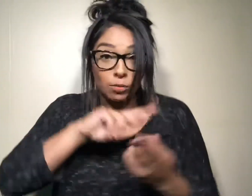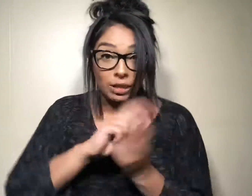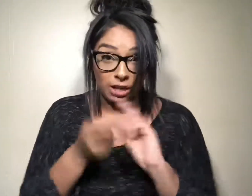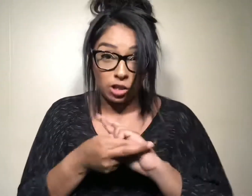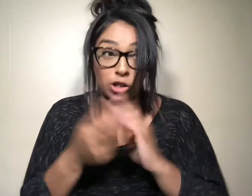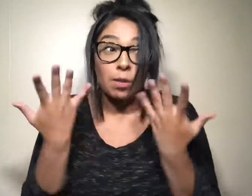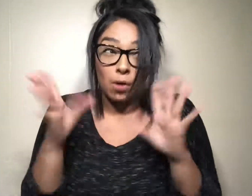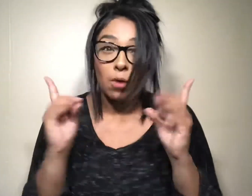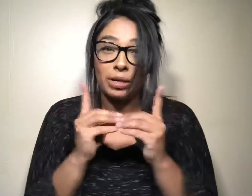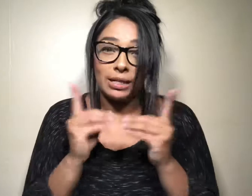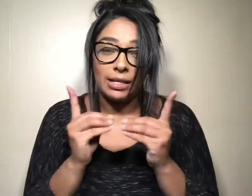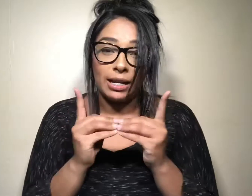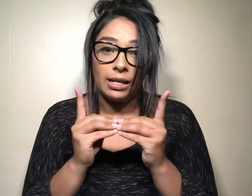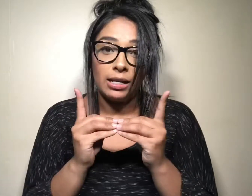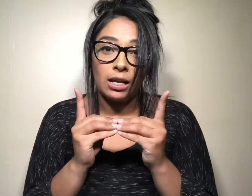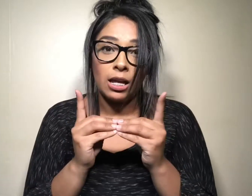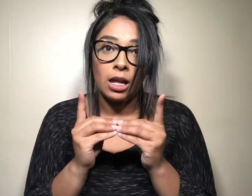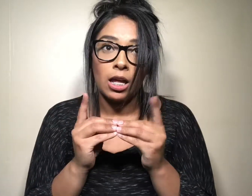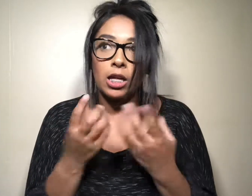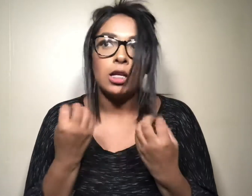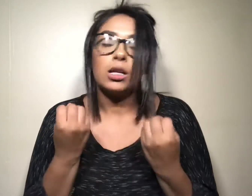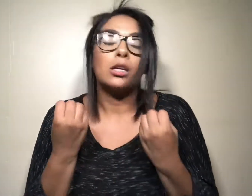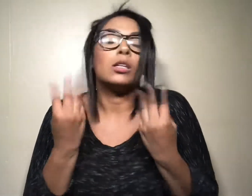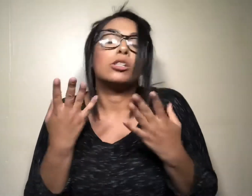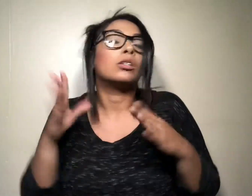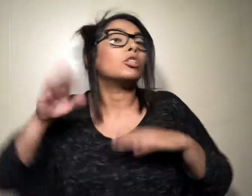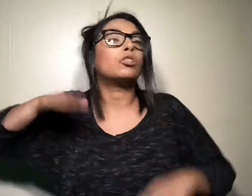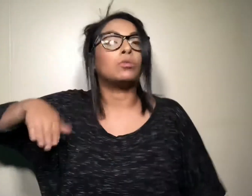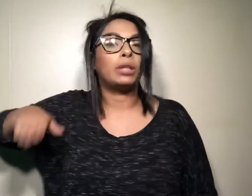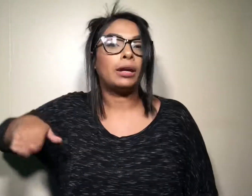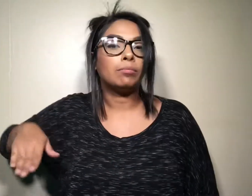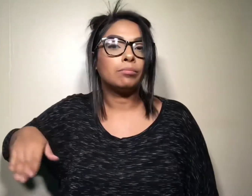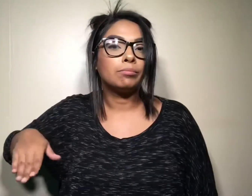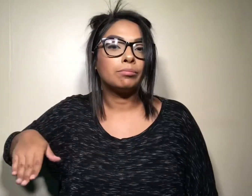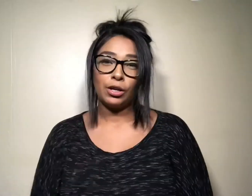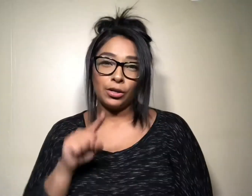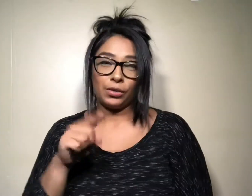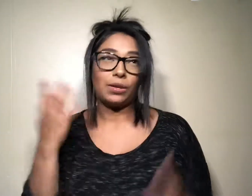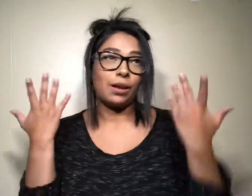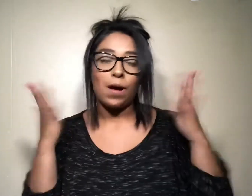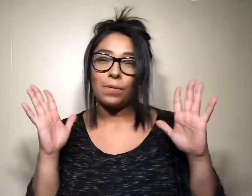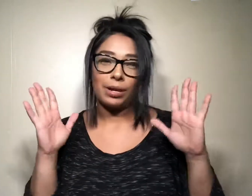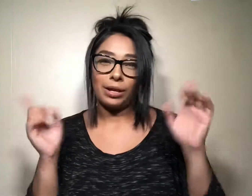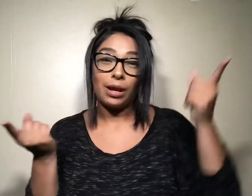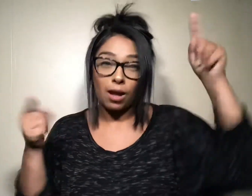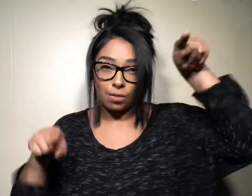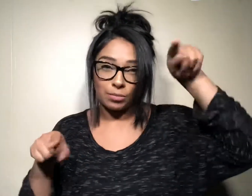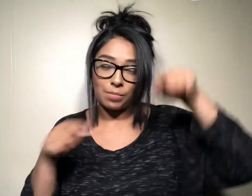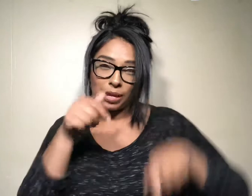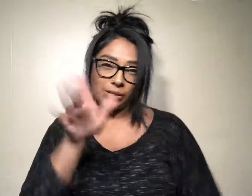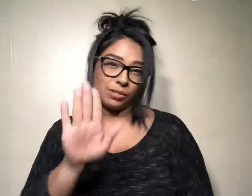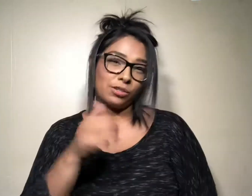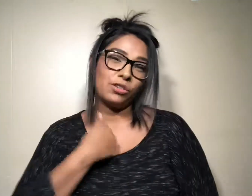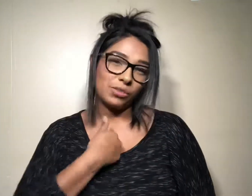you're in a relationship already dating, it's too late. You already compromised